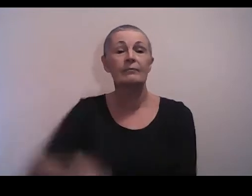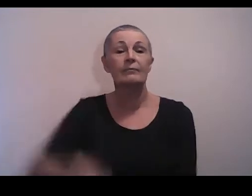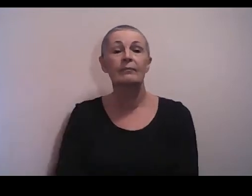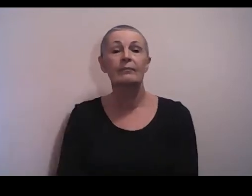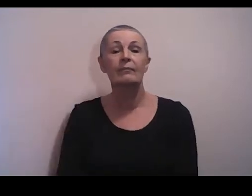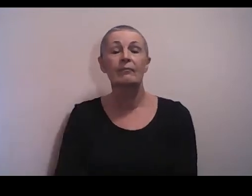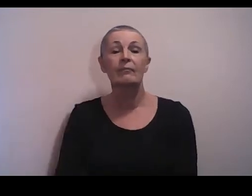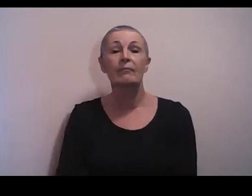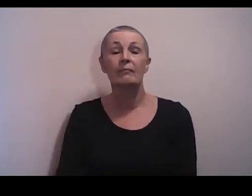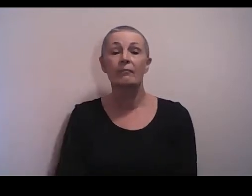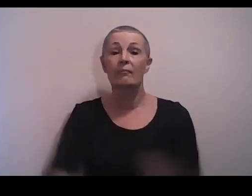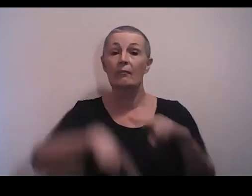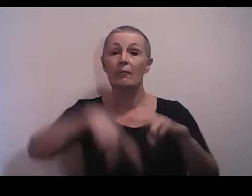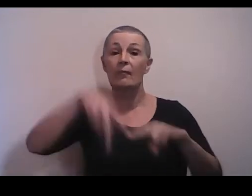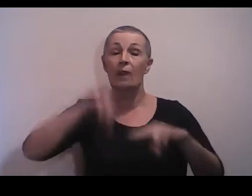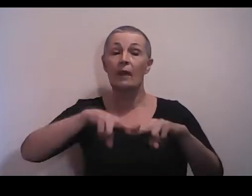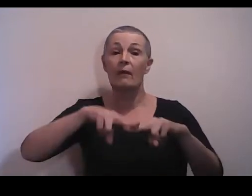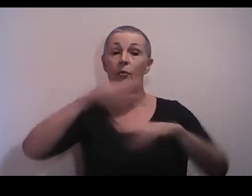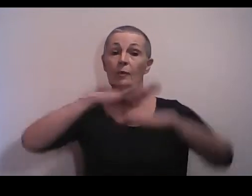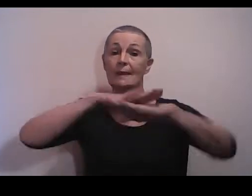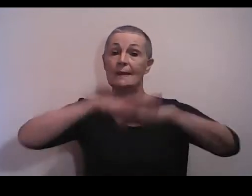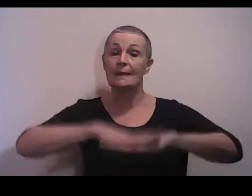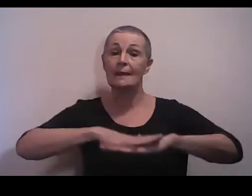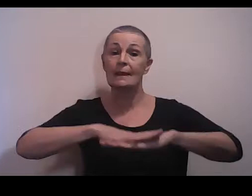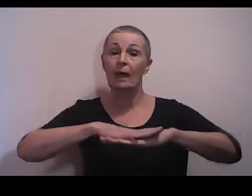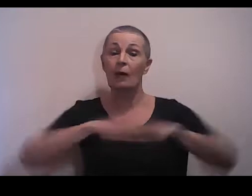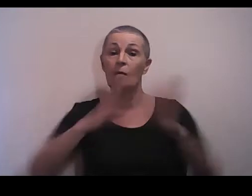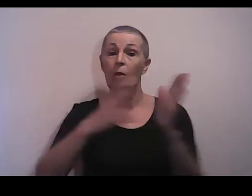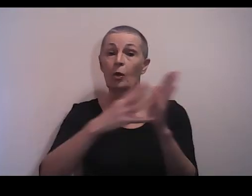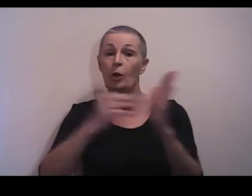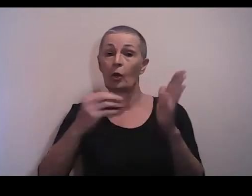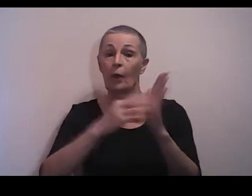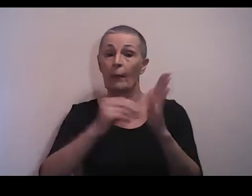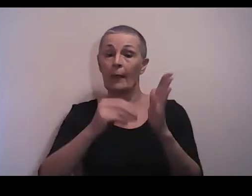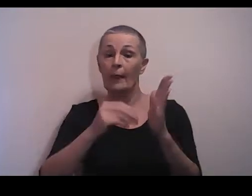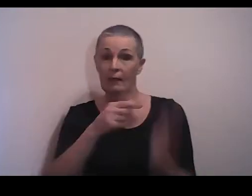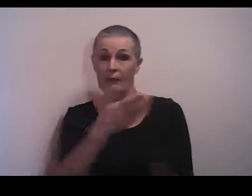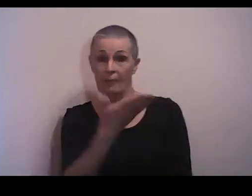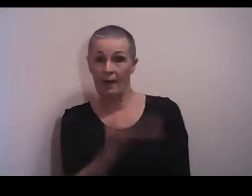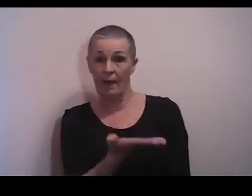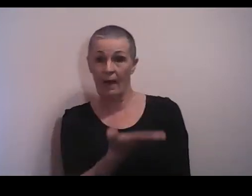just copy me. I will show you what it's like sitting down in a moment.